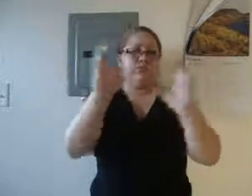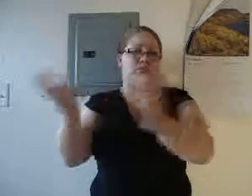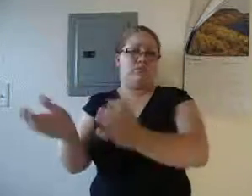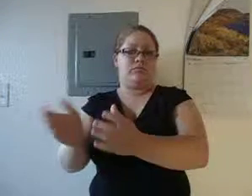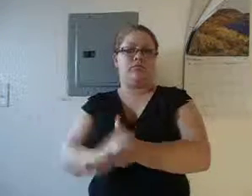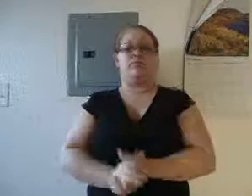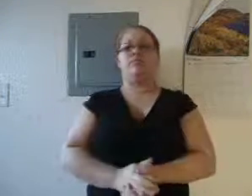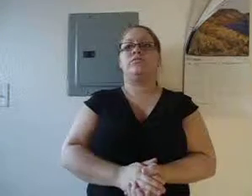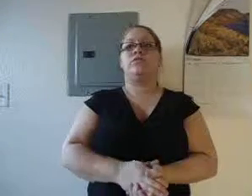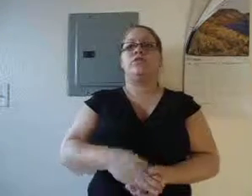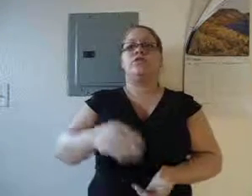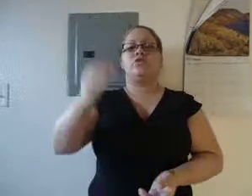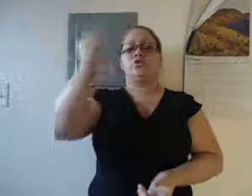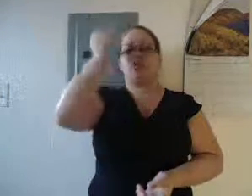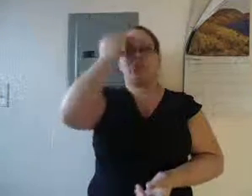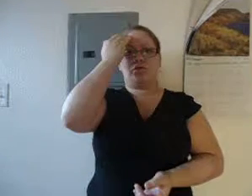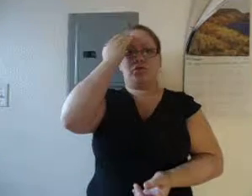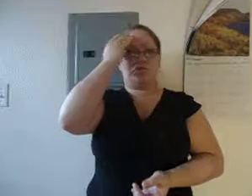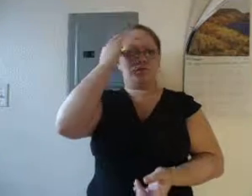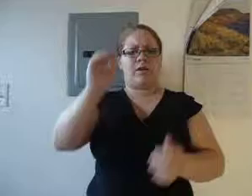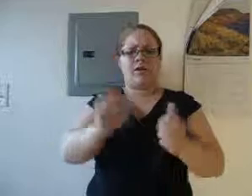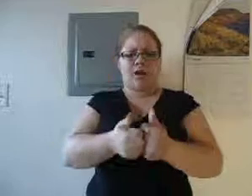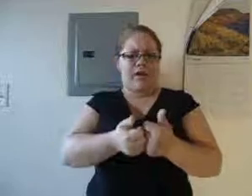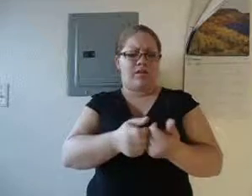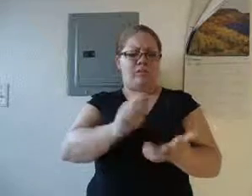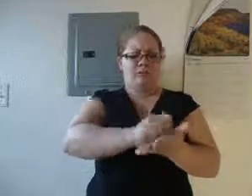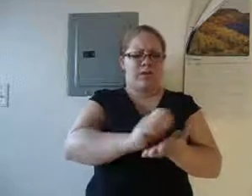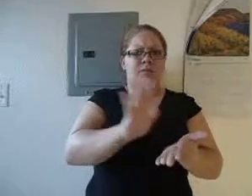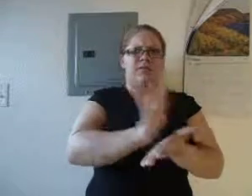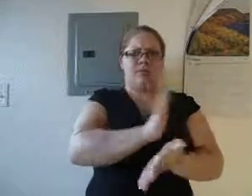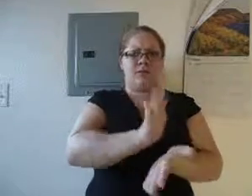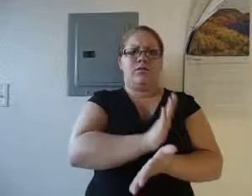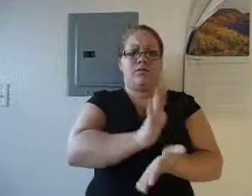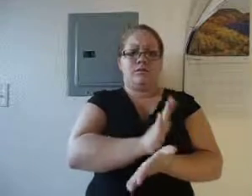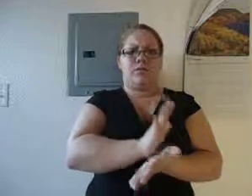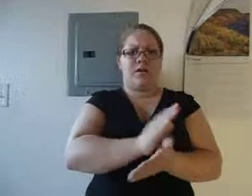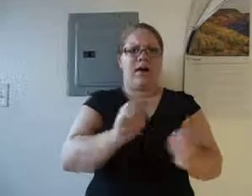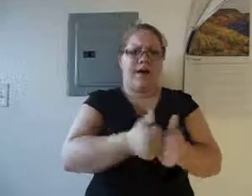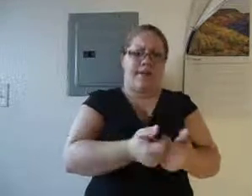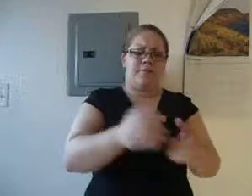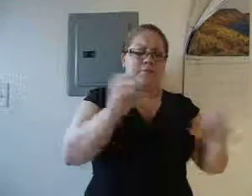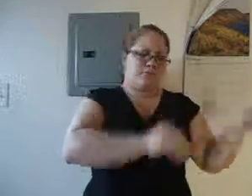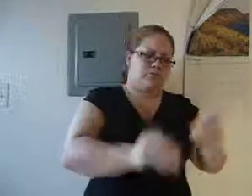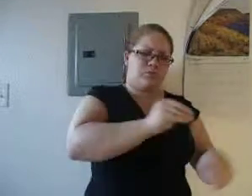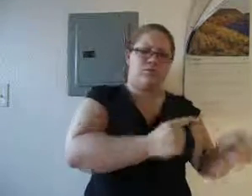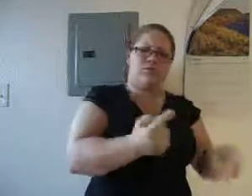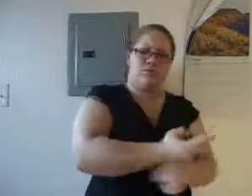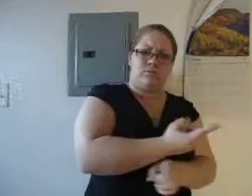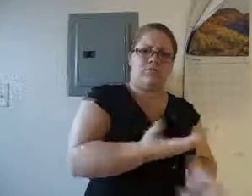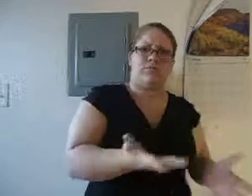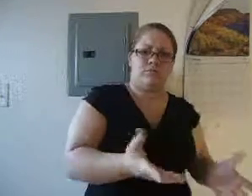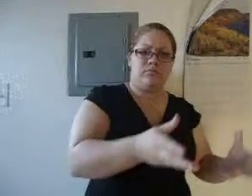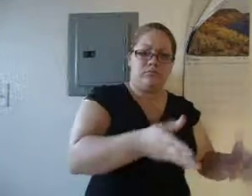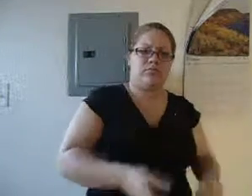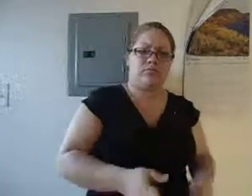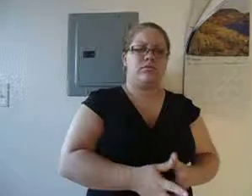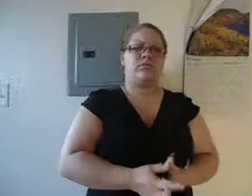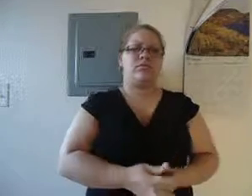they knew APA style, they knew how to arrange papers in the content areas. And I think it was a really beneficial course for students